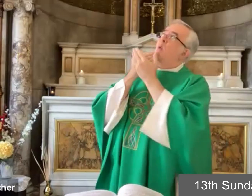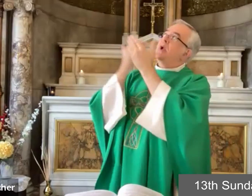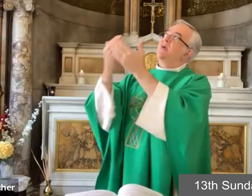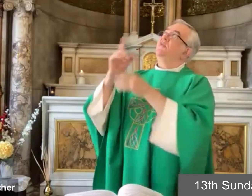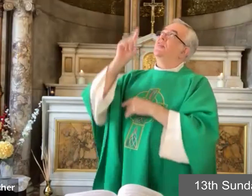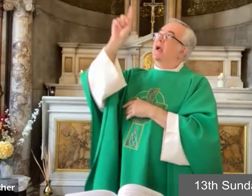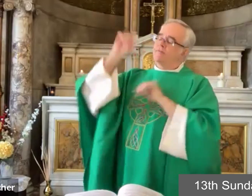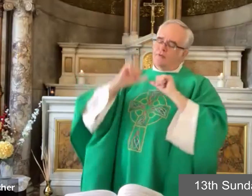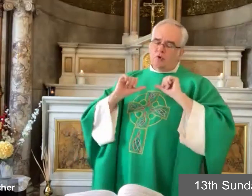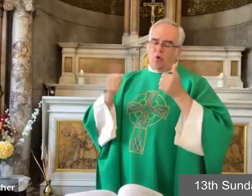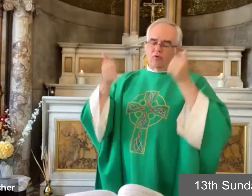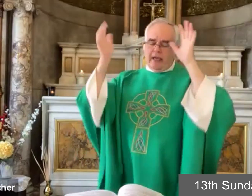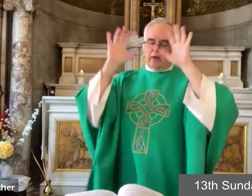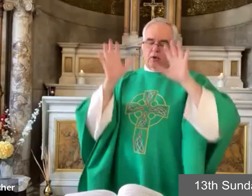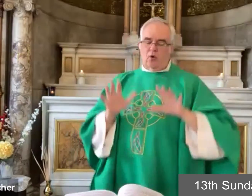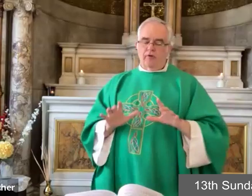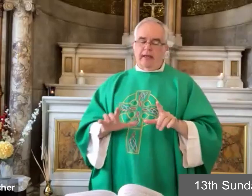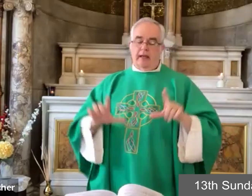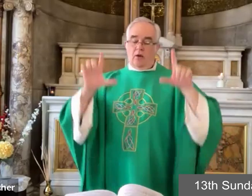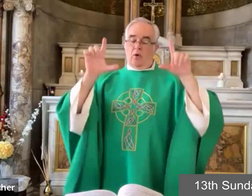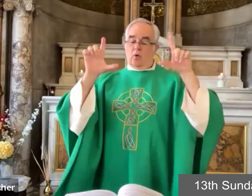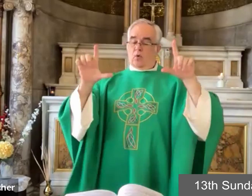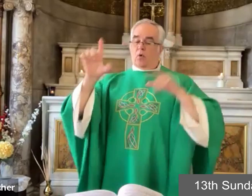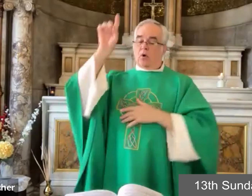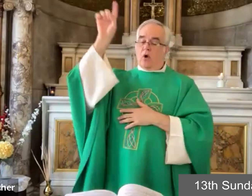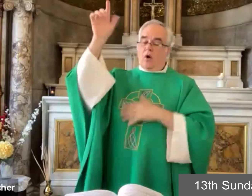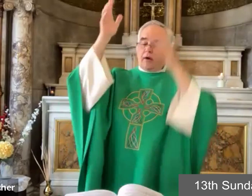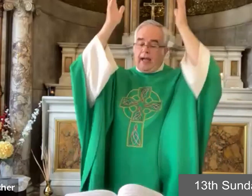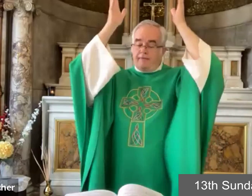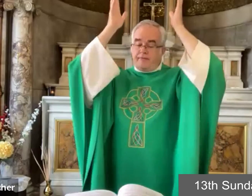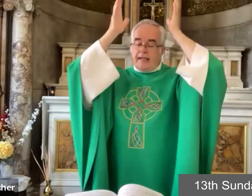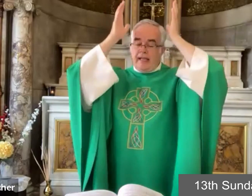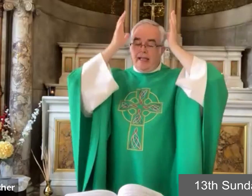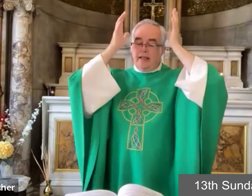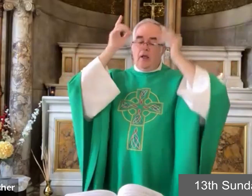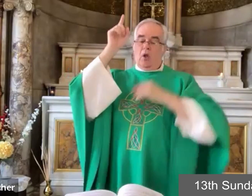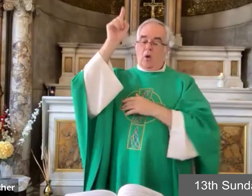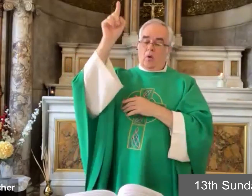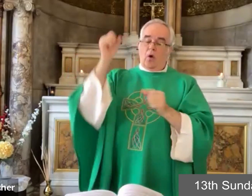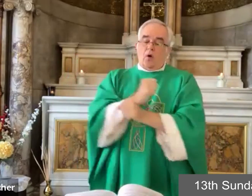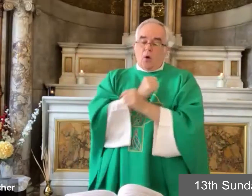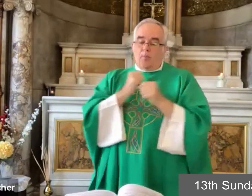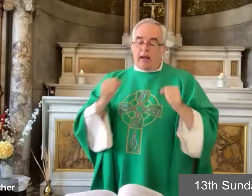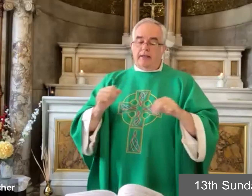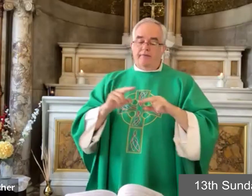we give you thanks for your great glory. Lord God, Heavenly King, O God, Almighty